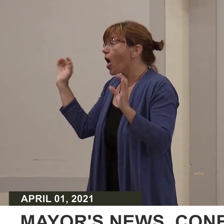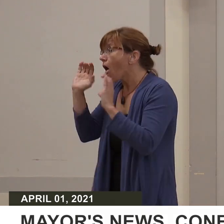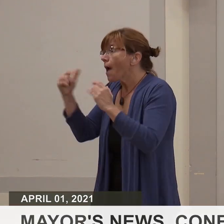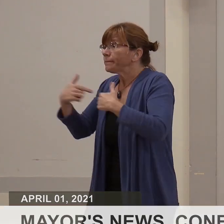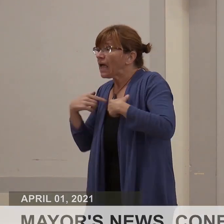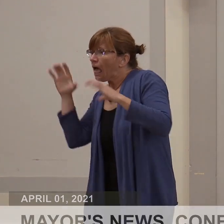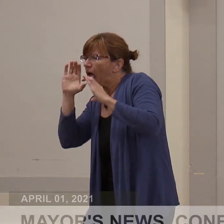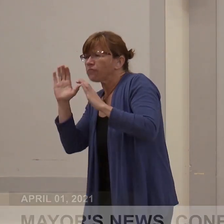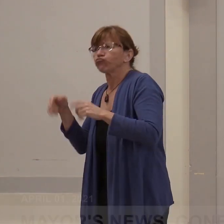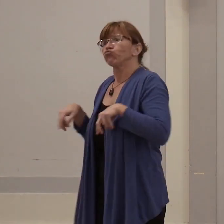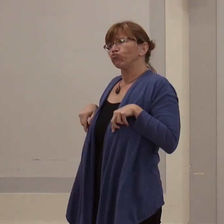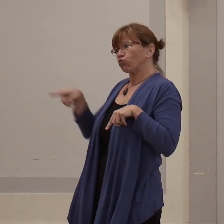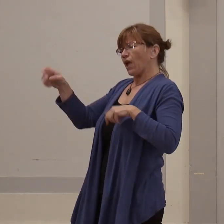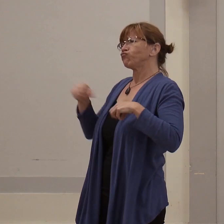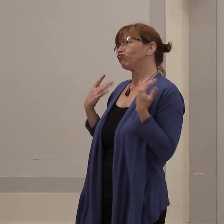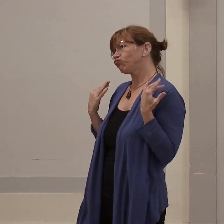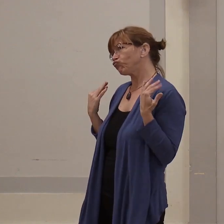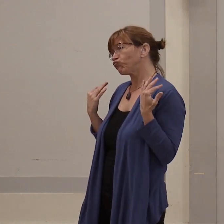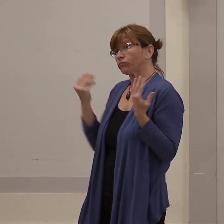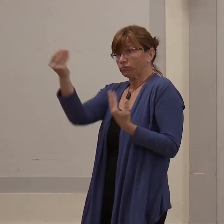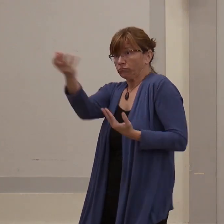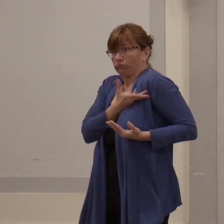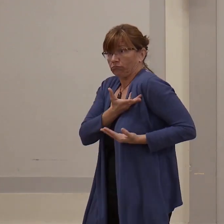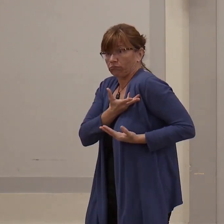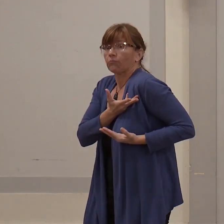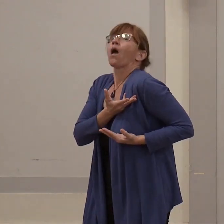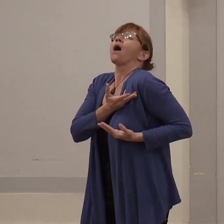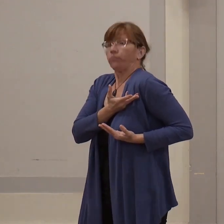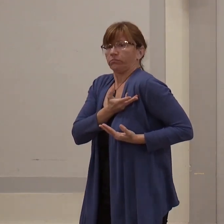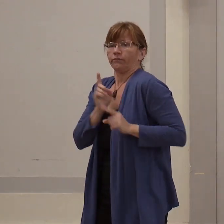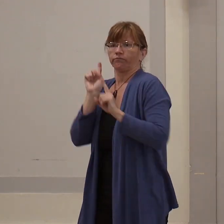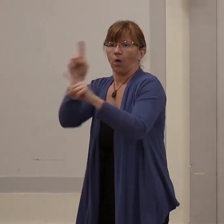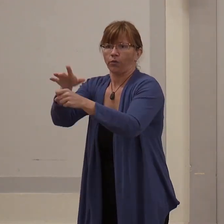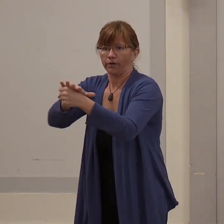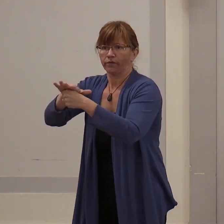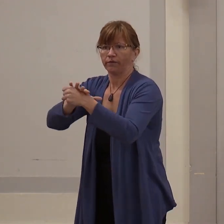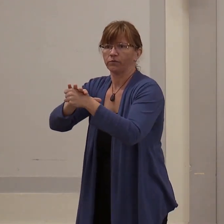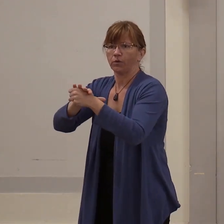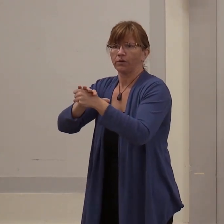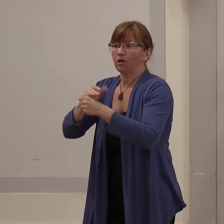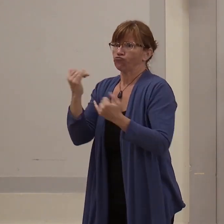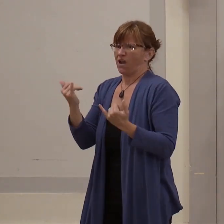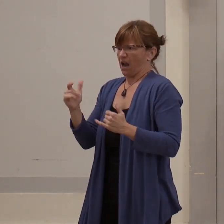reach out. And that's live right now? Yes. Yes, it's live to go.